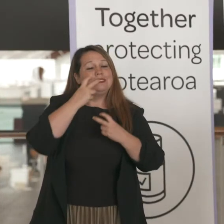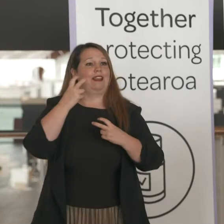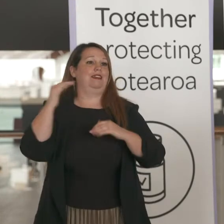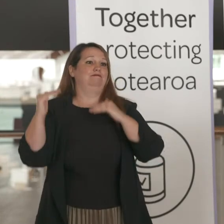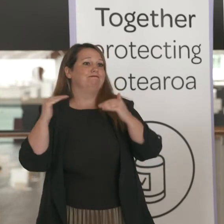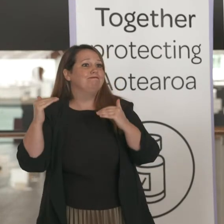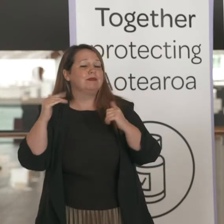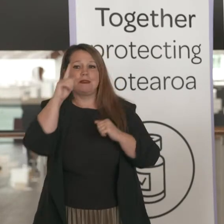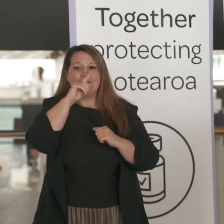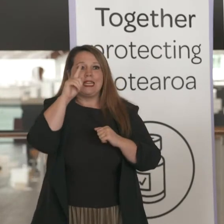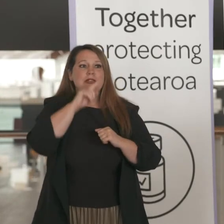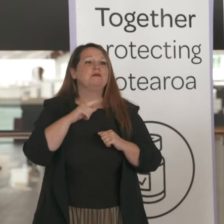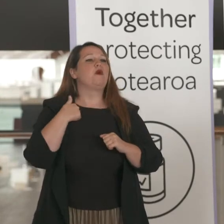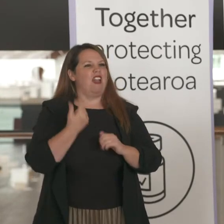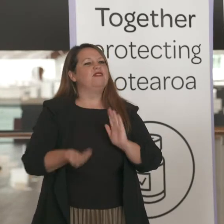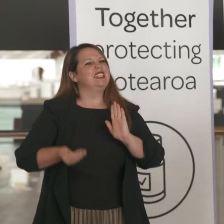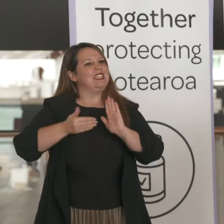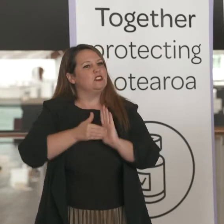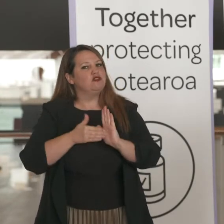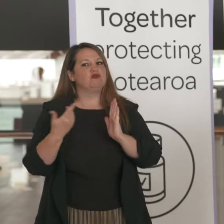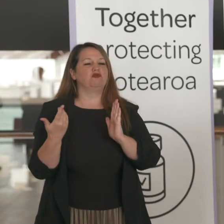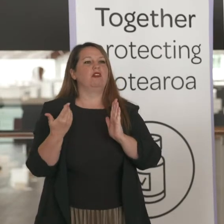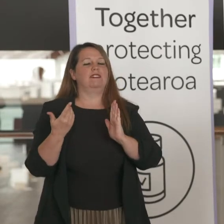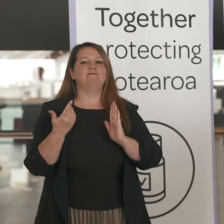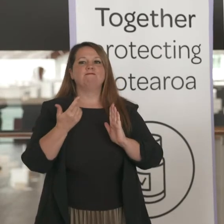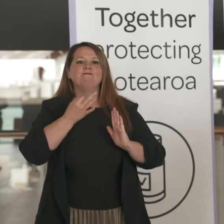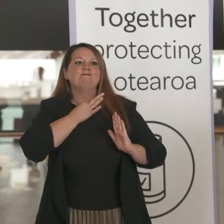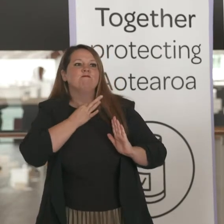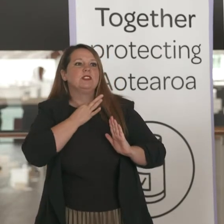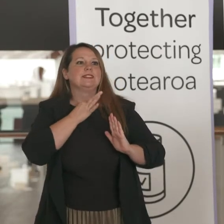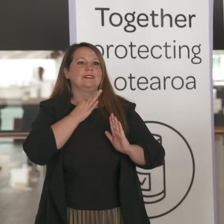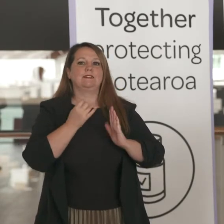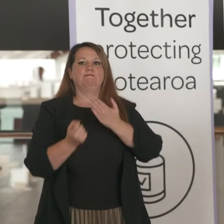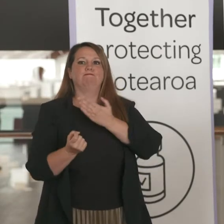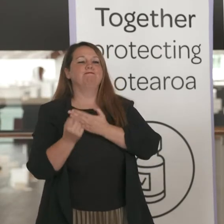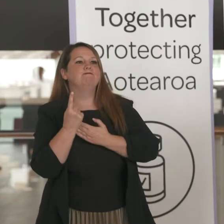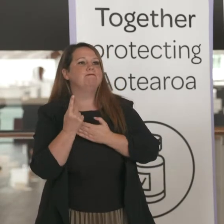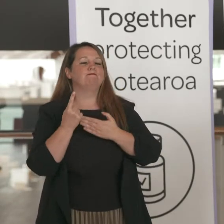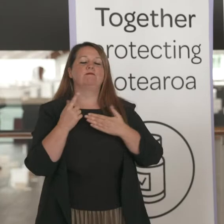have other comorbidities and more at risk of getting unwell.